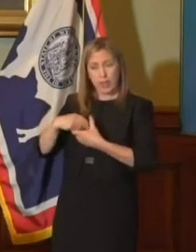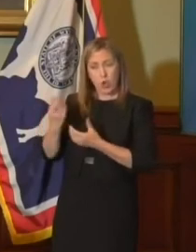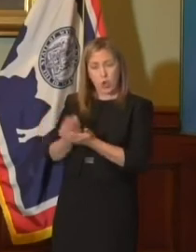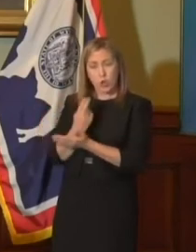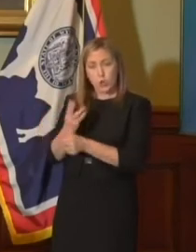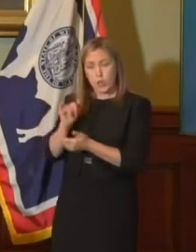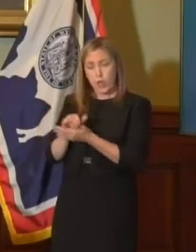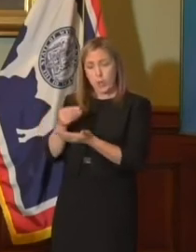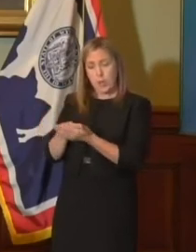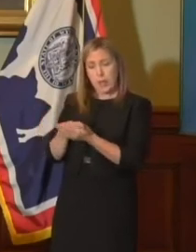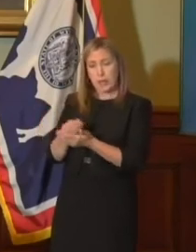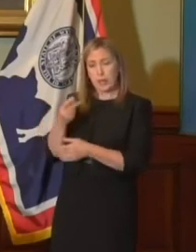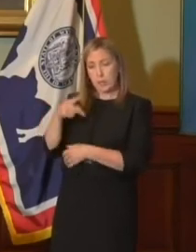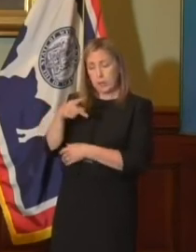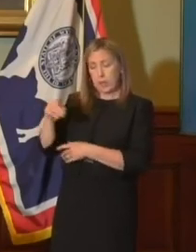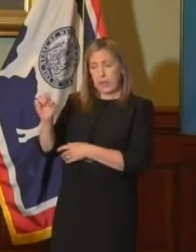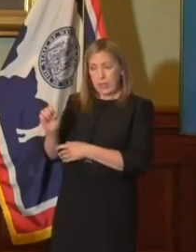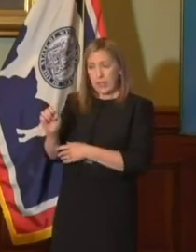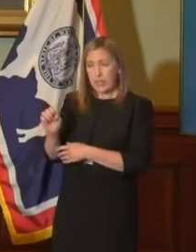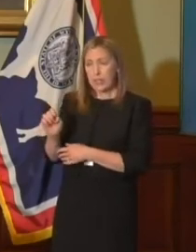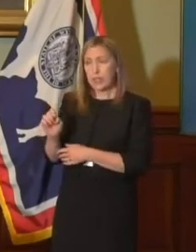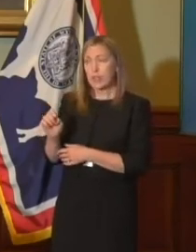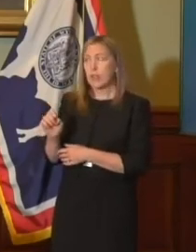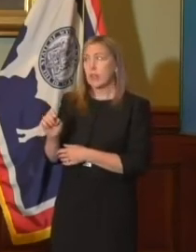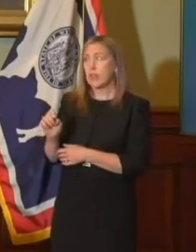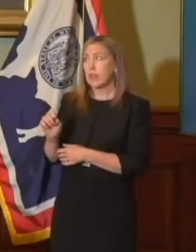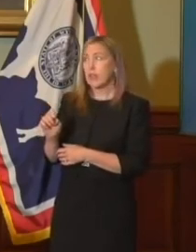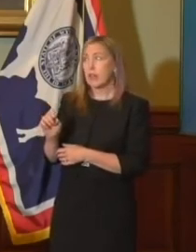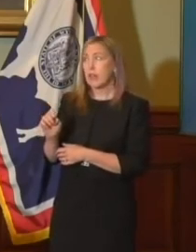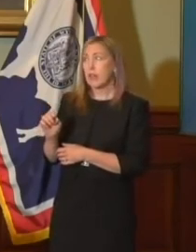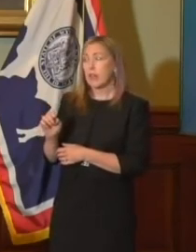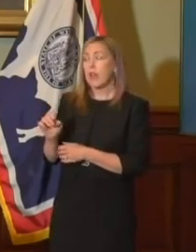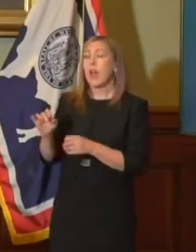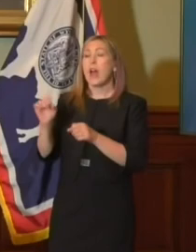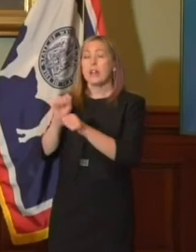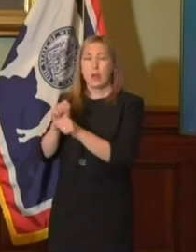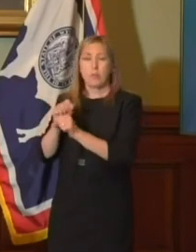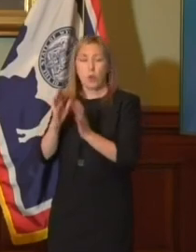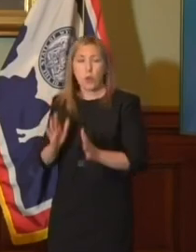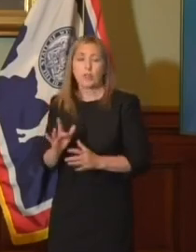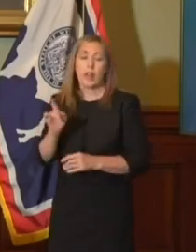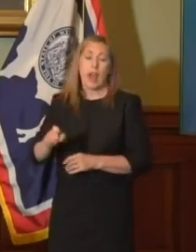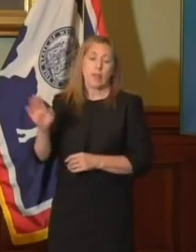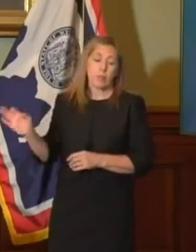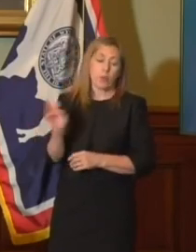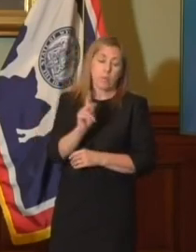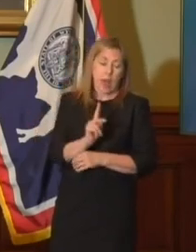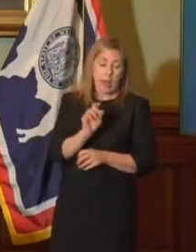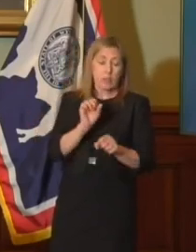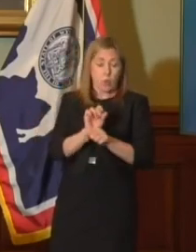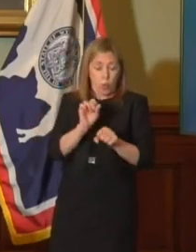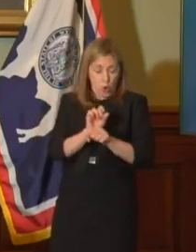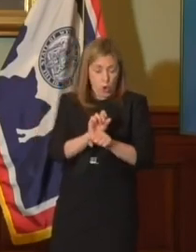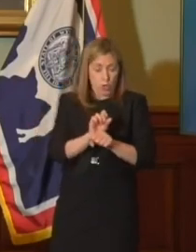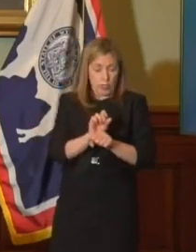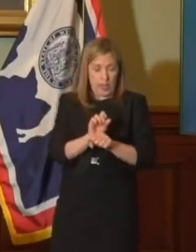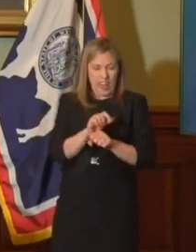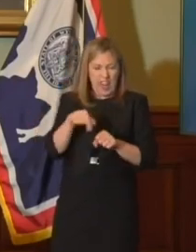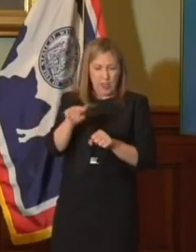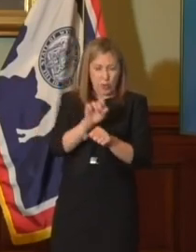side, if a business does open and employees are asked to come back to work but choose not to